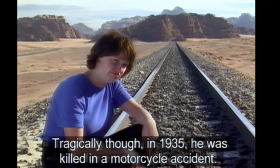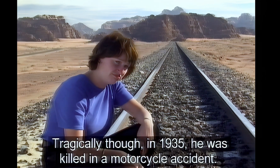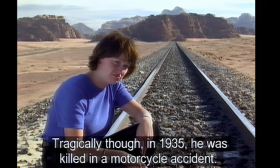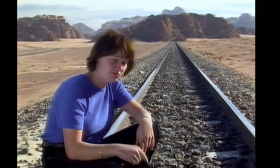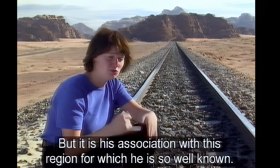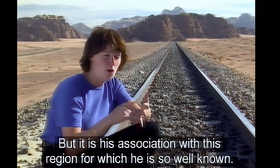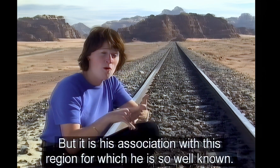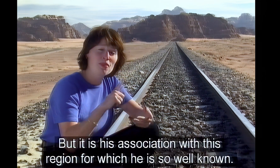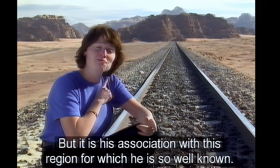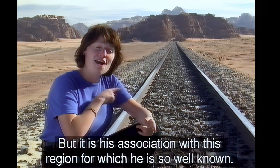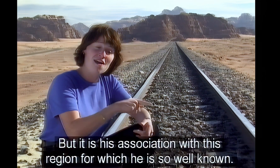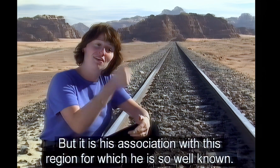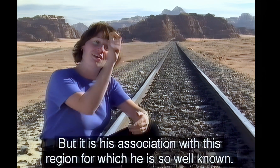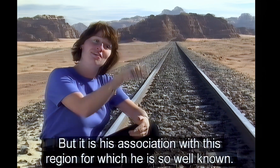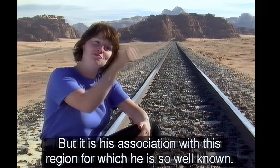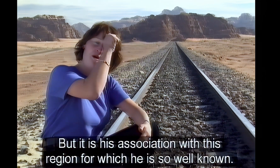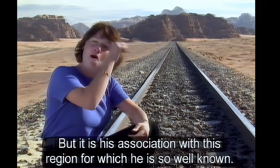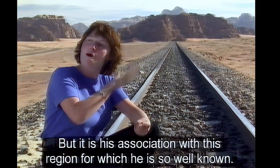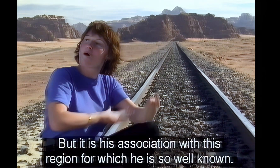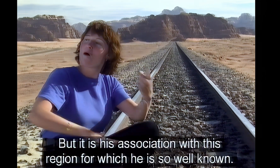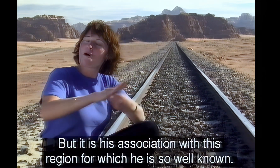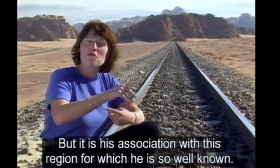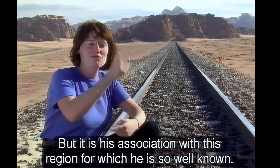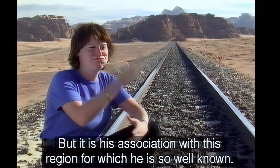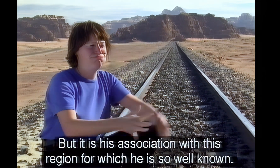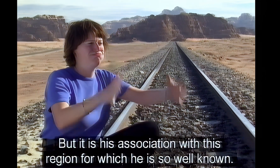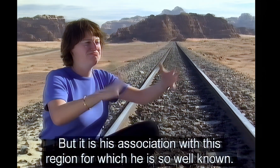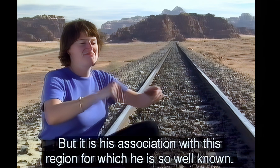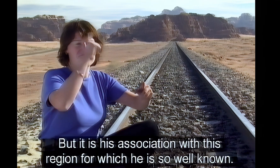But it's his association with this region for which he is so well known.